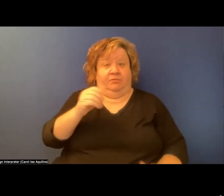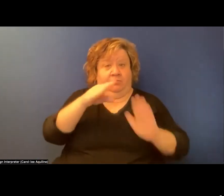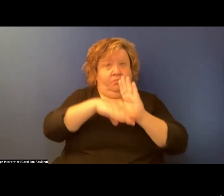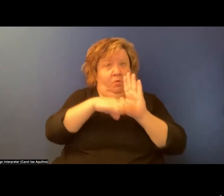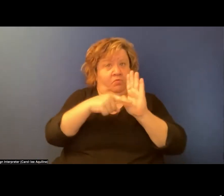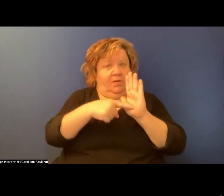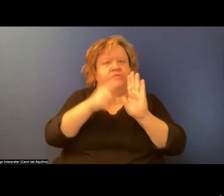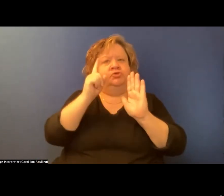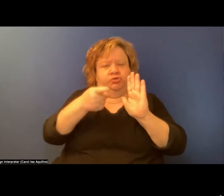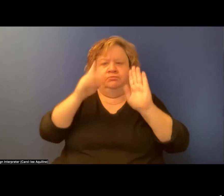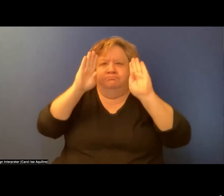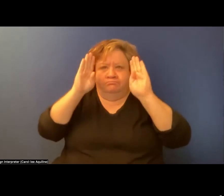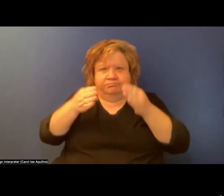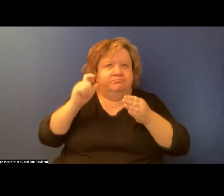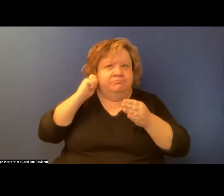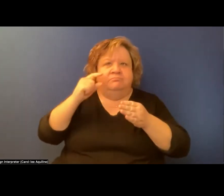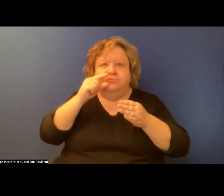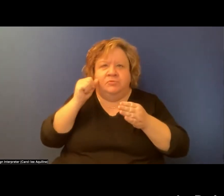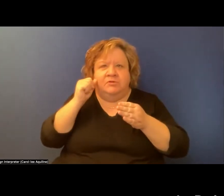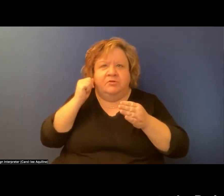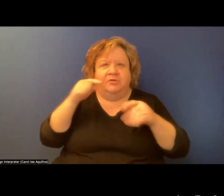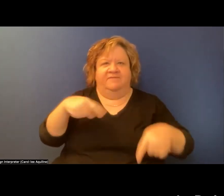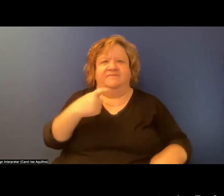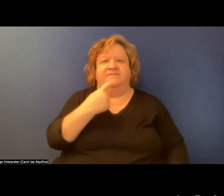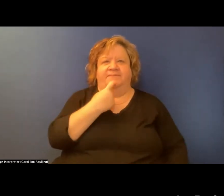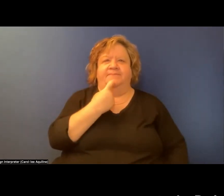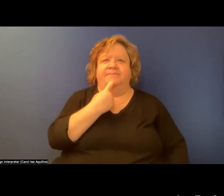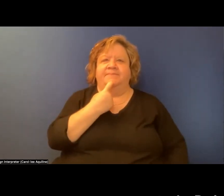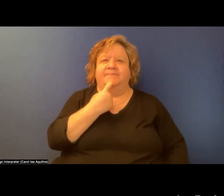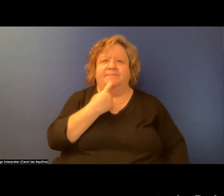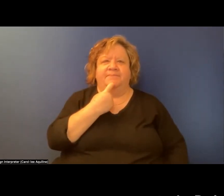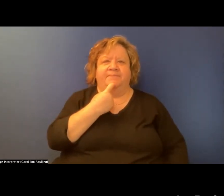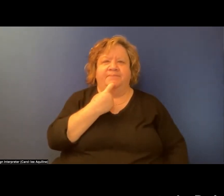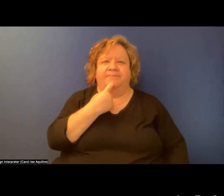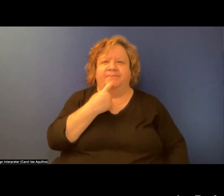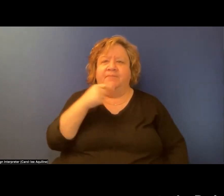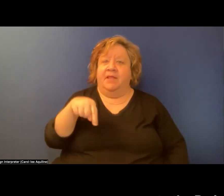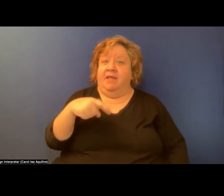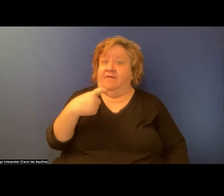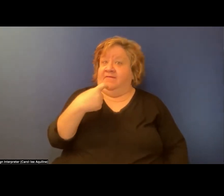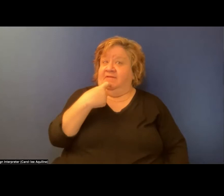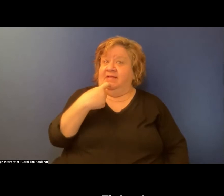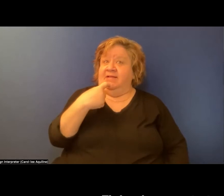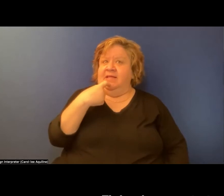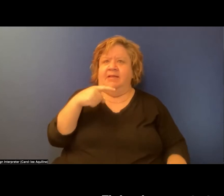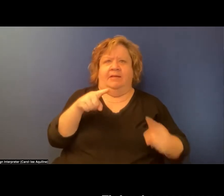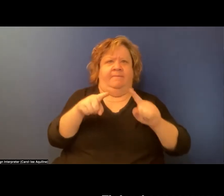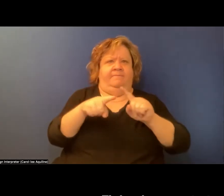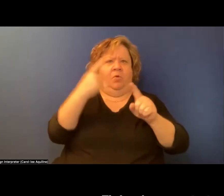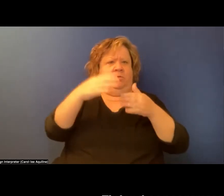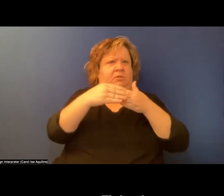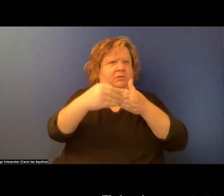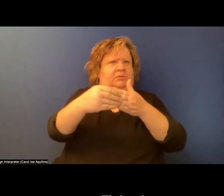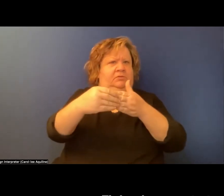country in putting gender conversations to the Paris Agreement in 2015. Finland